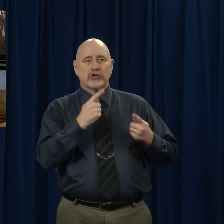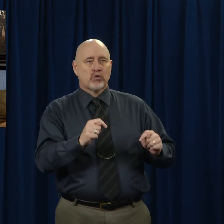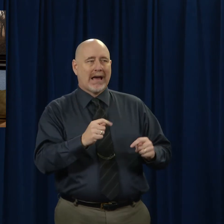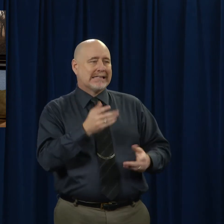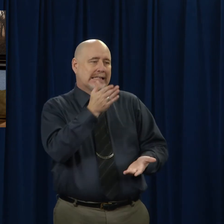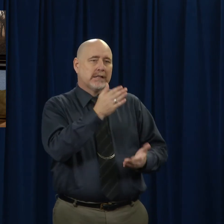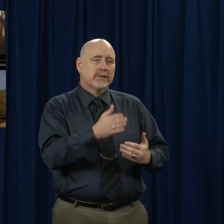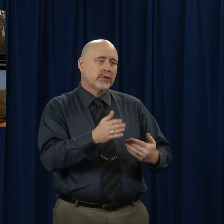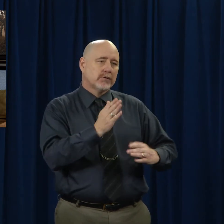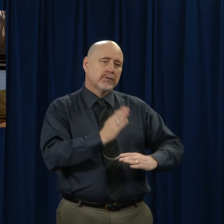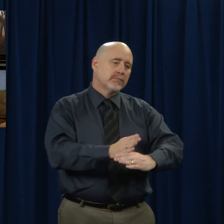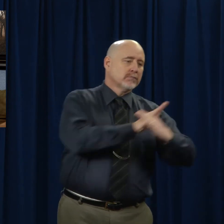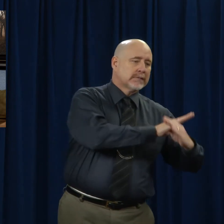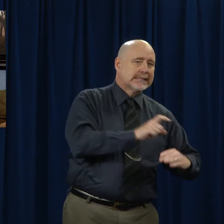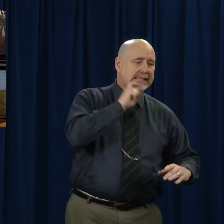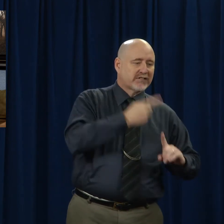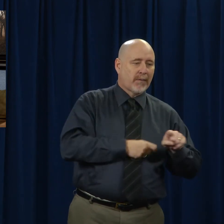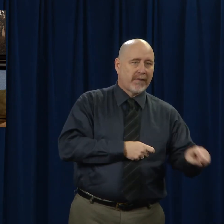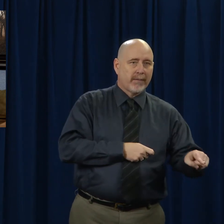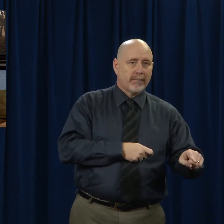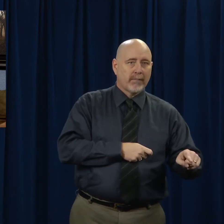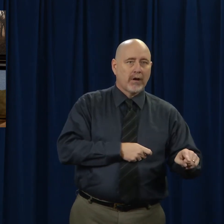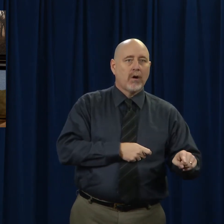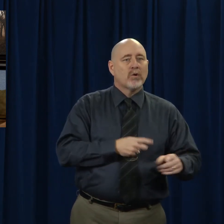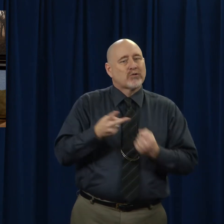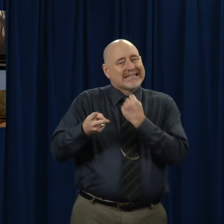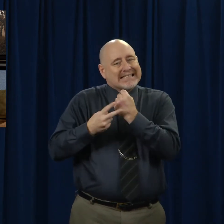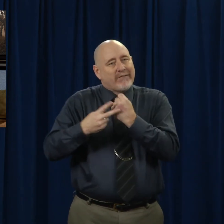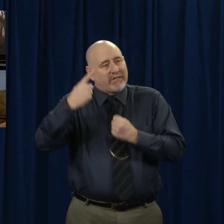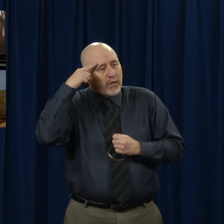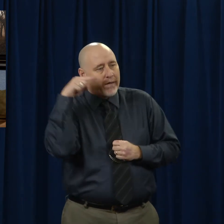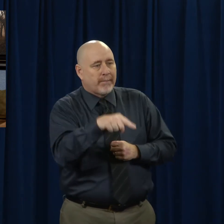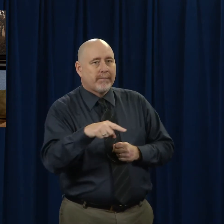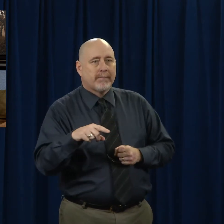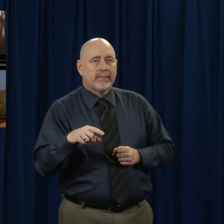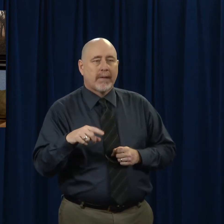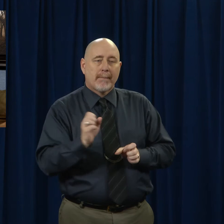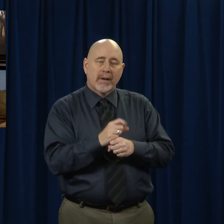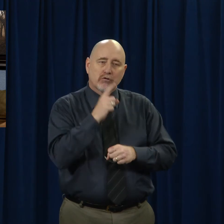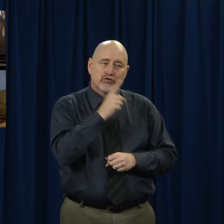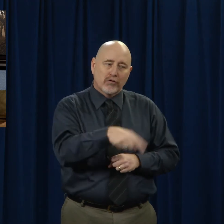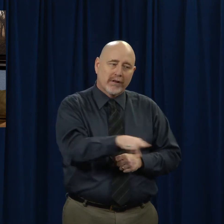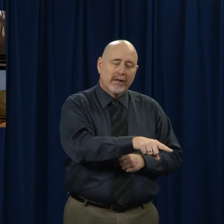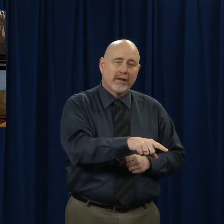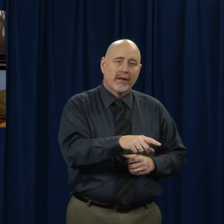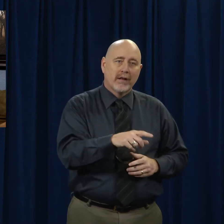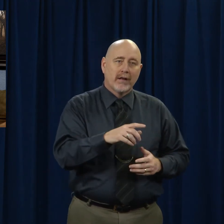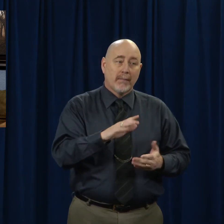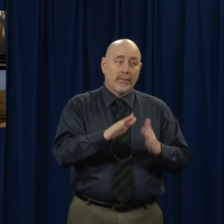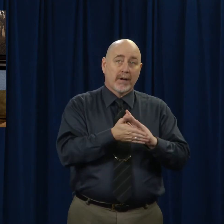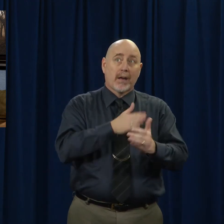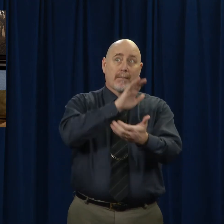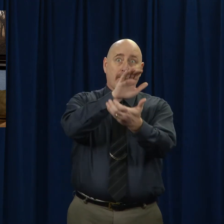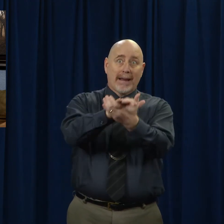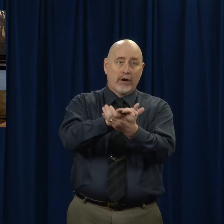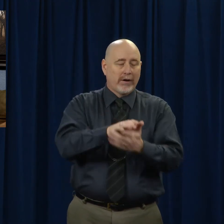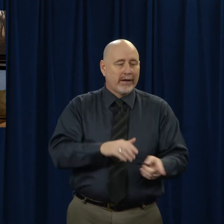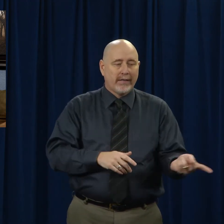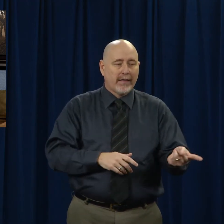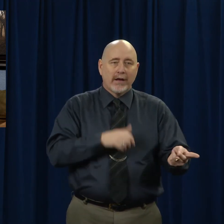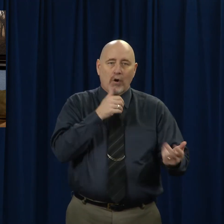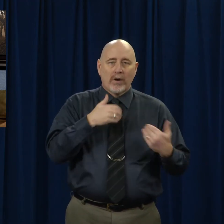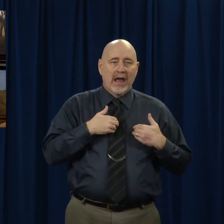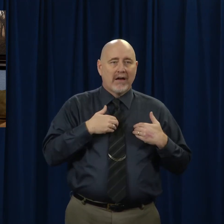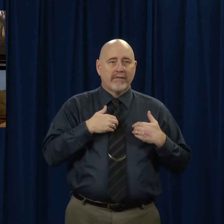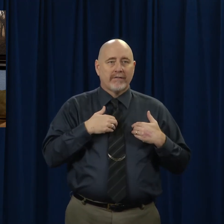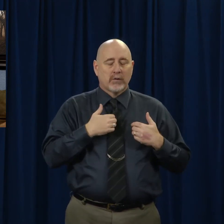keep sex from them. You're trying to keep sex for them, and also to make sure that when they're married, they don't have